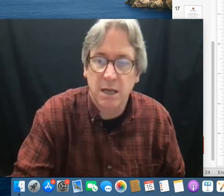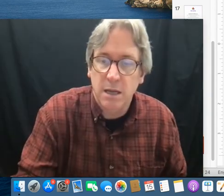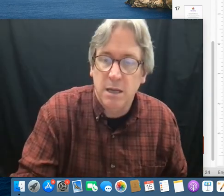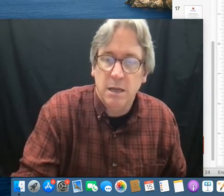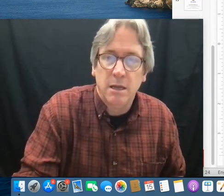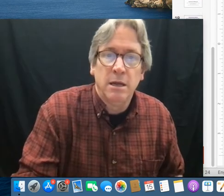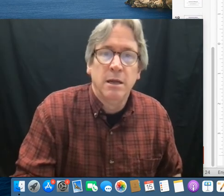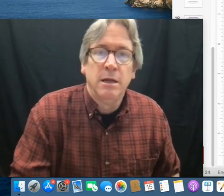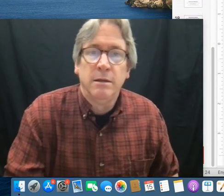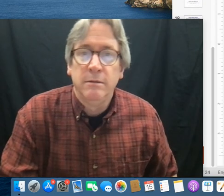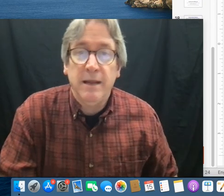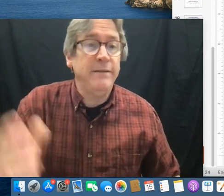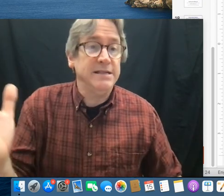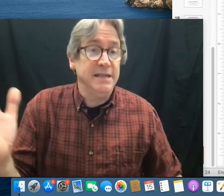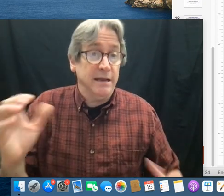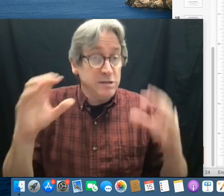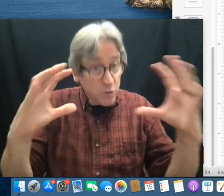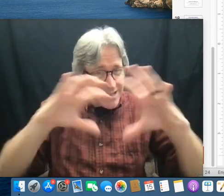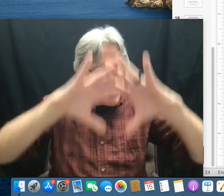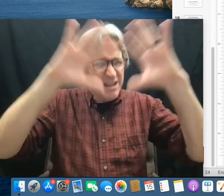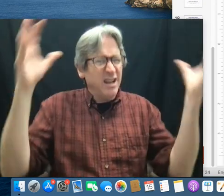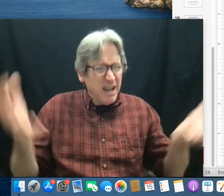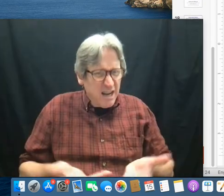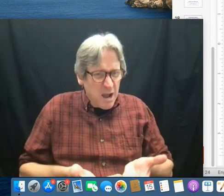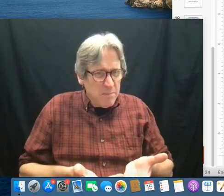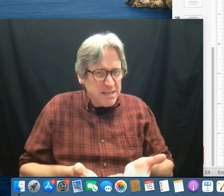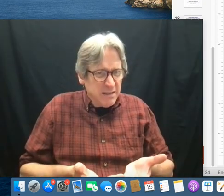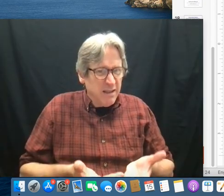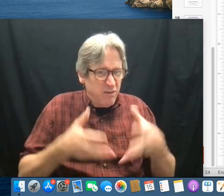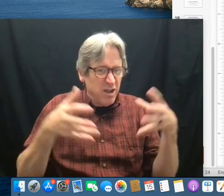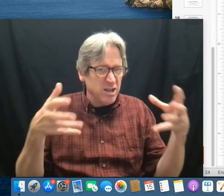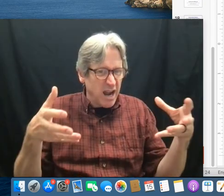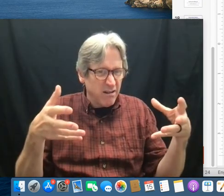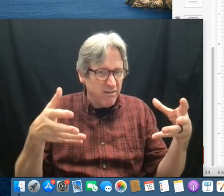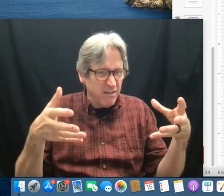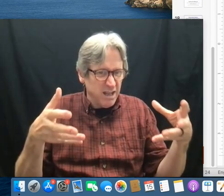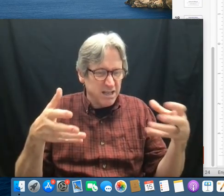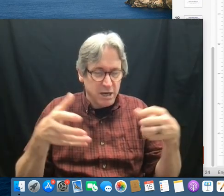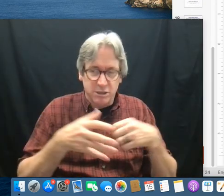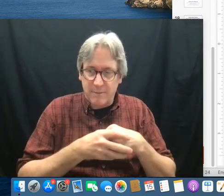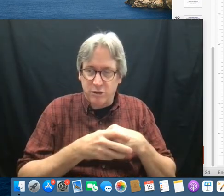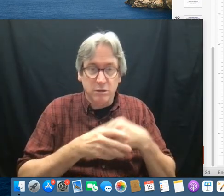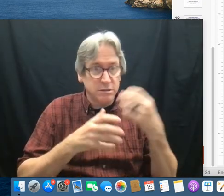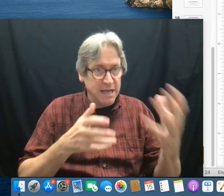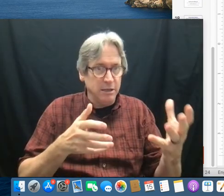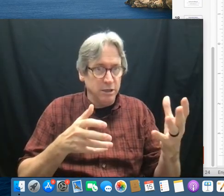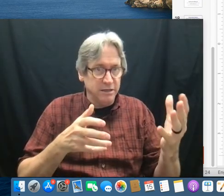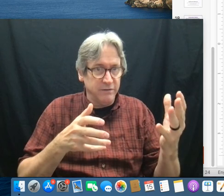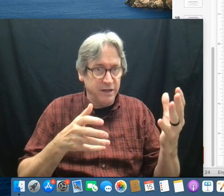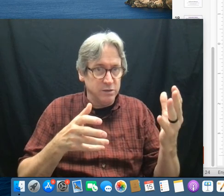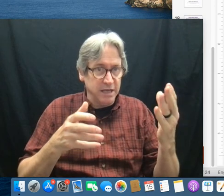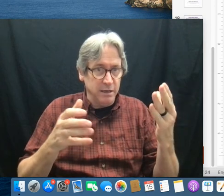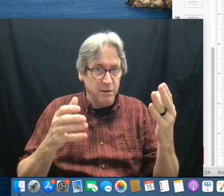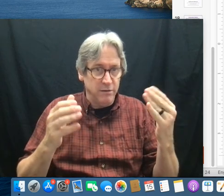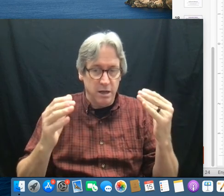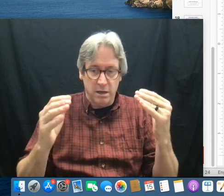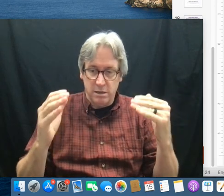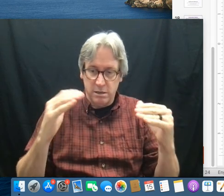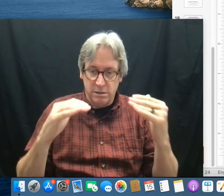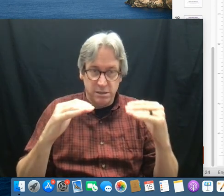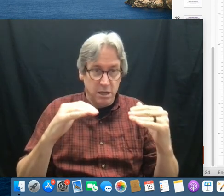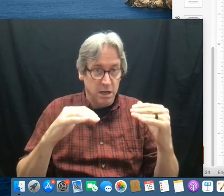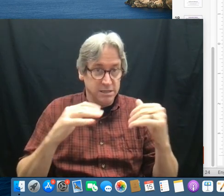movement. And proximalization, we use this. It's 2 fingers bent and we go proximalization. So it goes from the